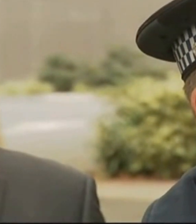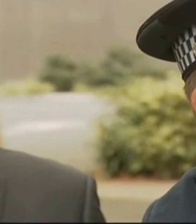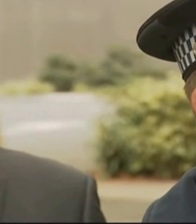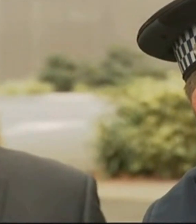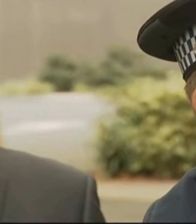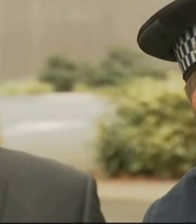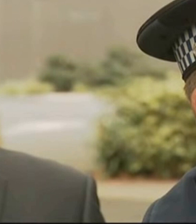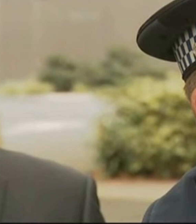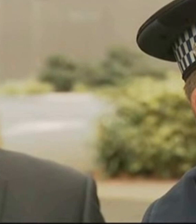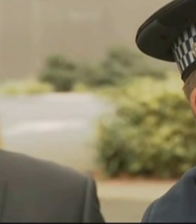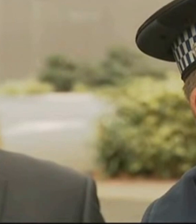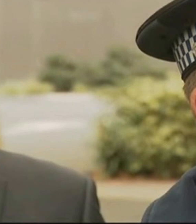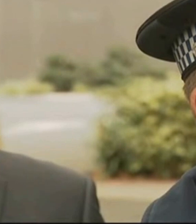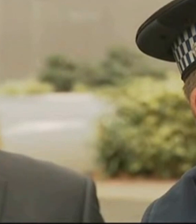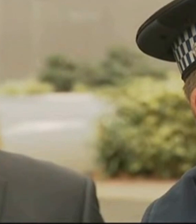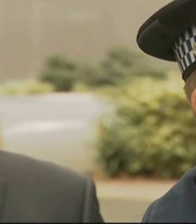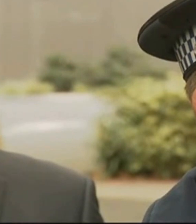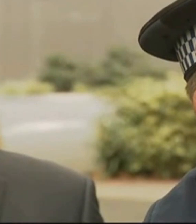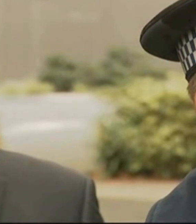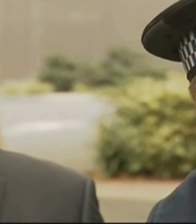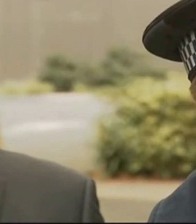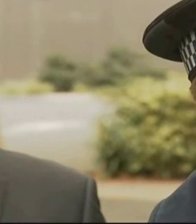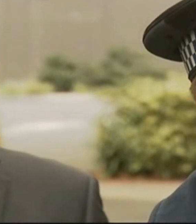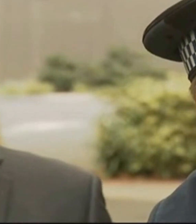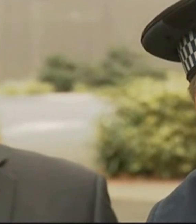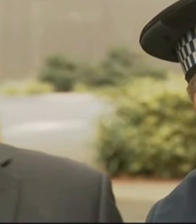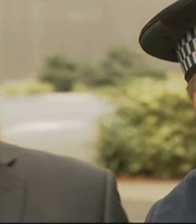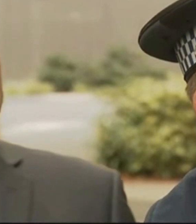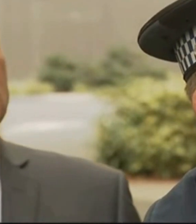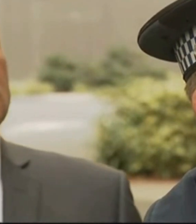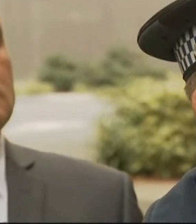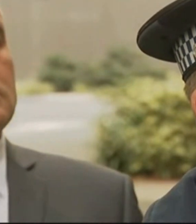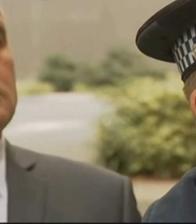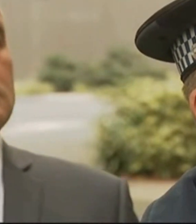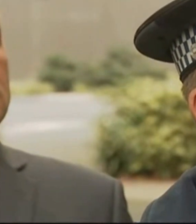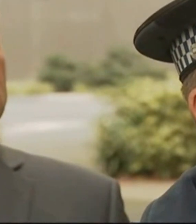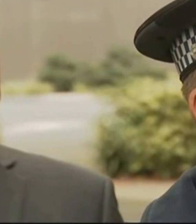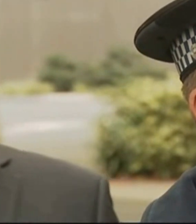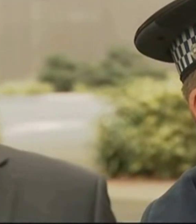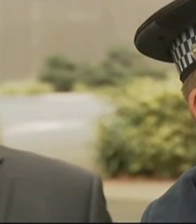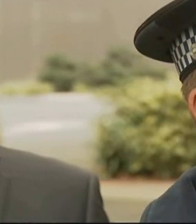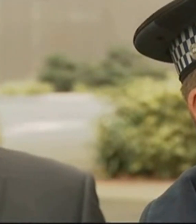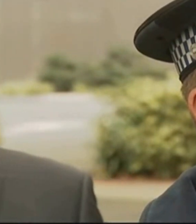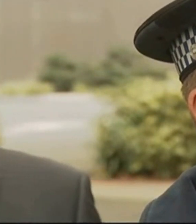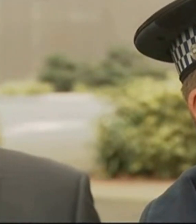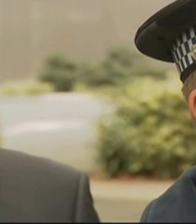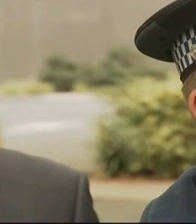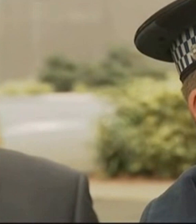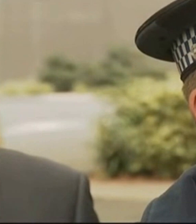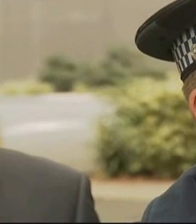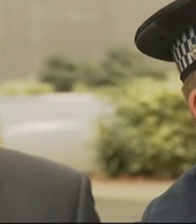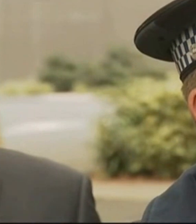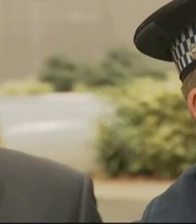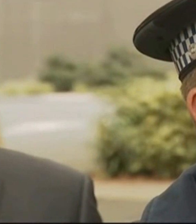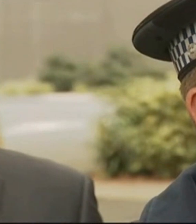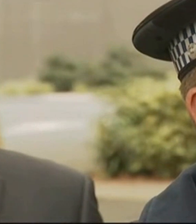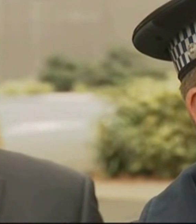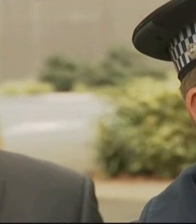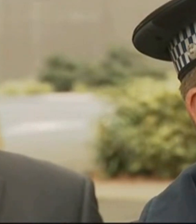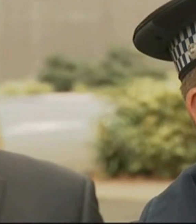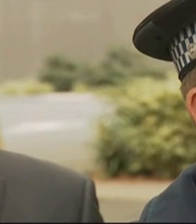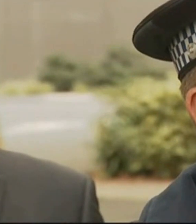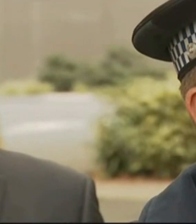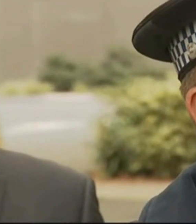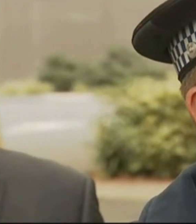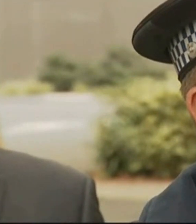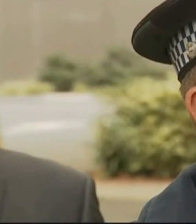the Crossroads Hotel, that's probably the spot for customers. It's also nearby the Costco. Is there any concerns that people may have visited the Crossroads than other businesses nearby? Will